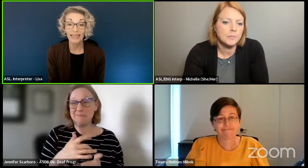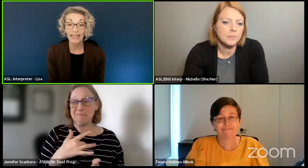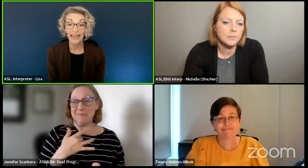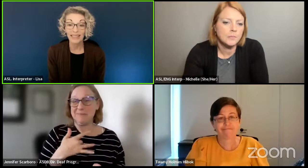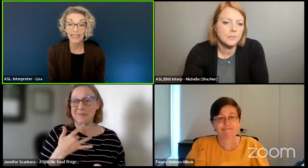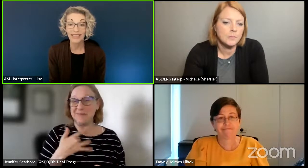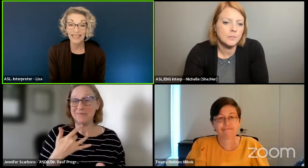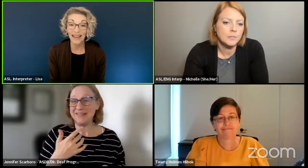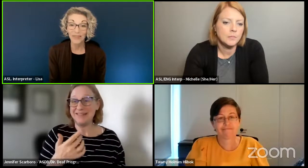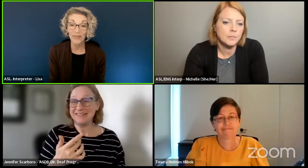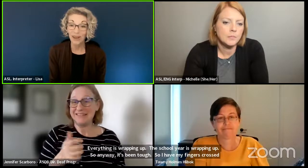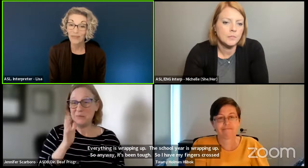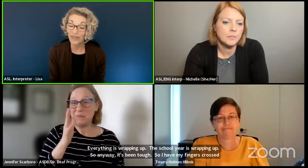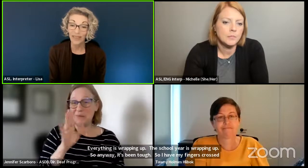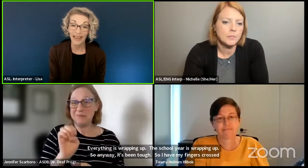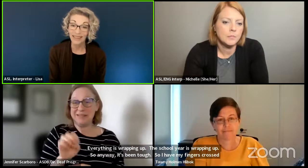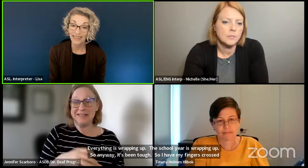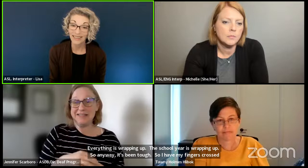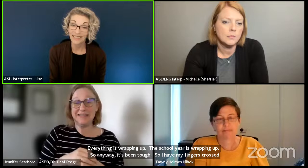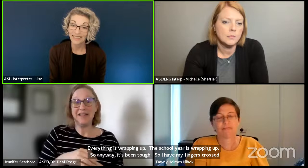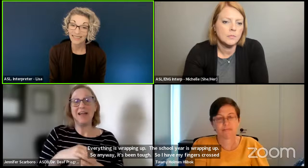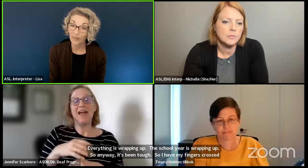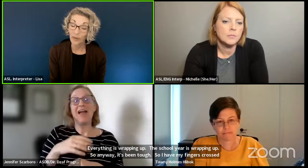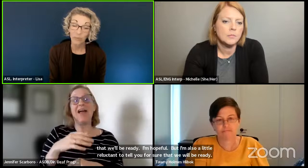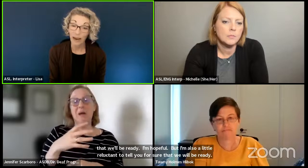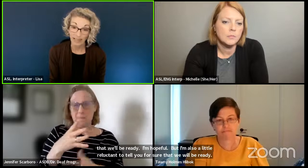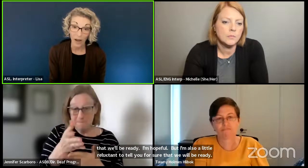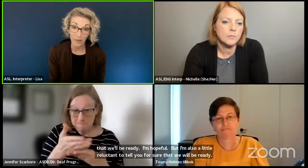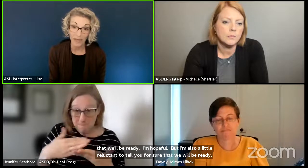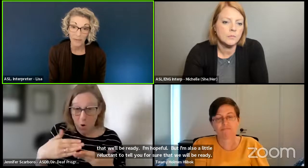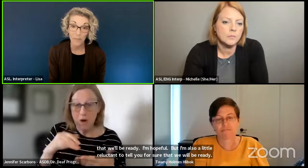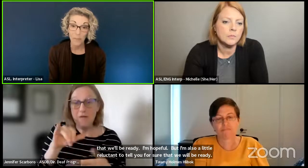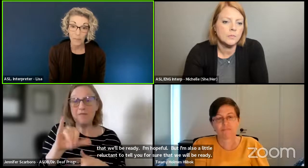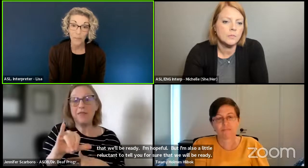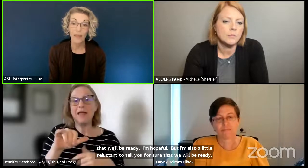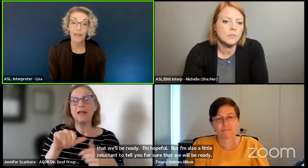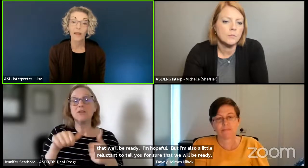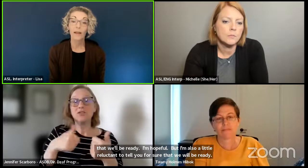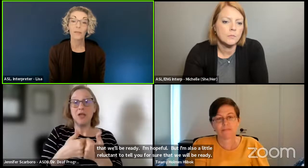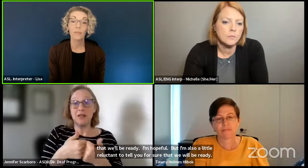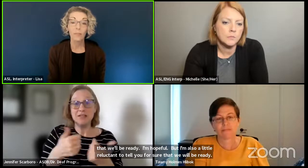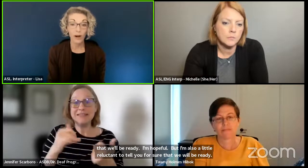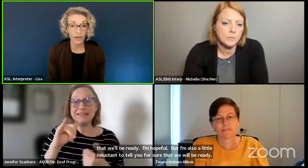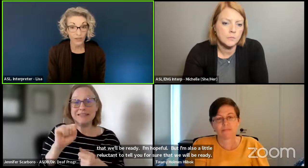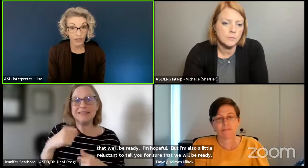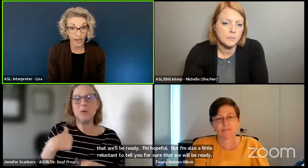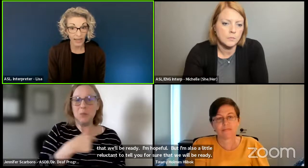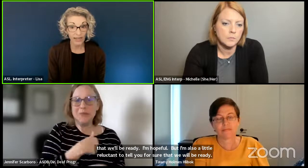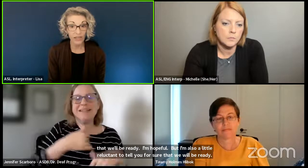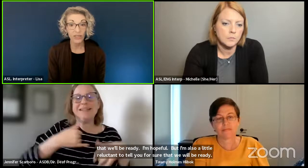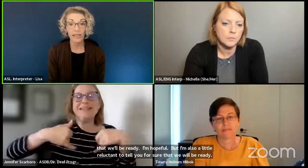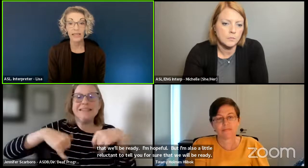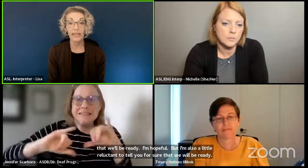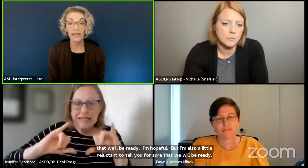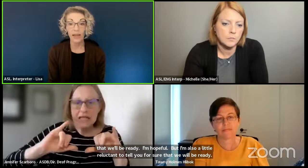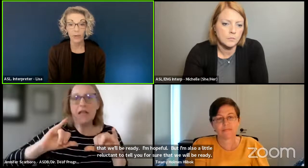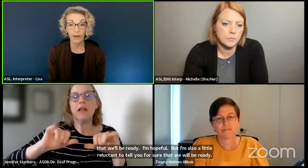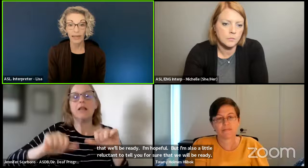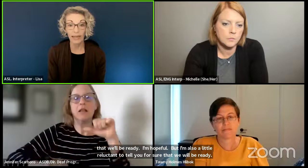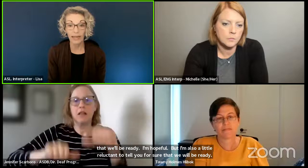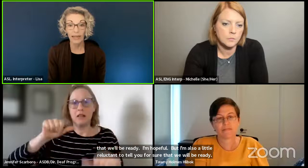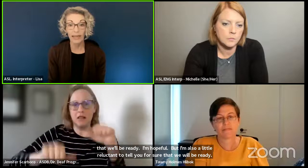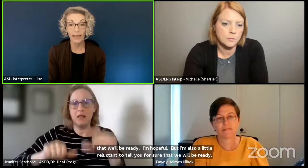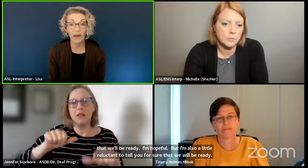ready. I feel that we might not be. Part of the challenge is